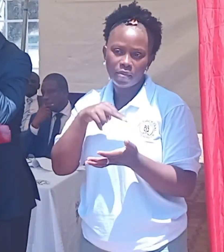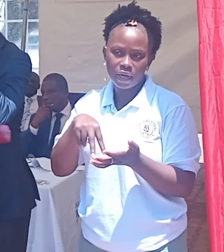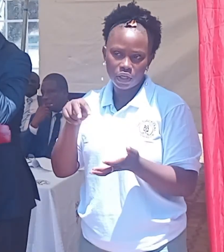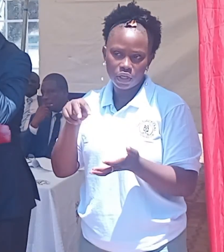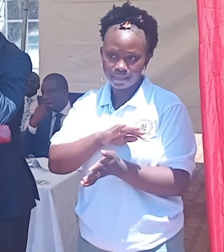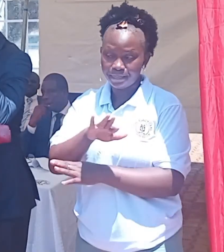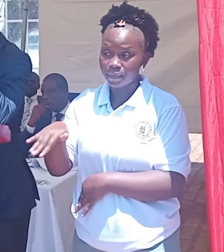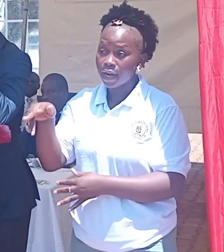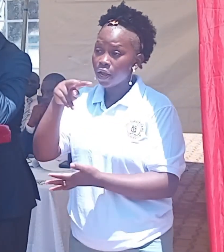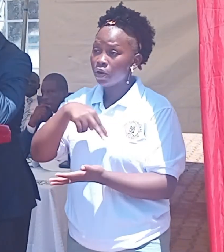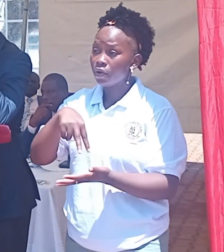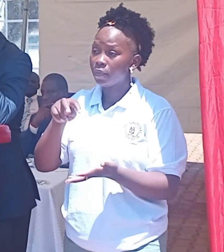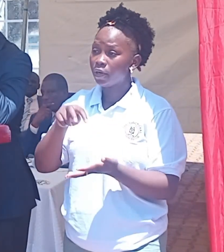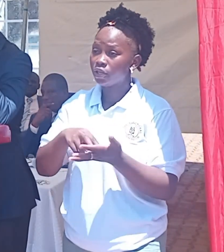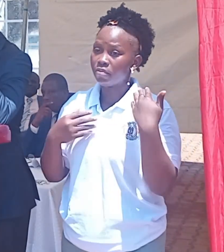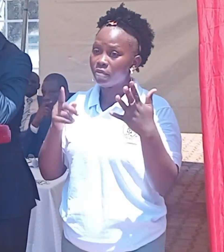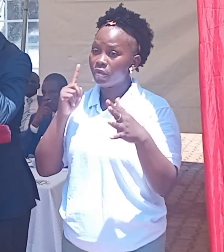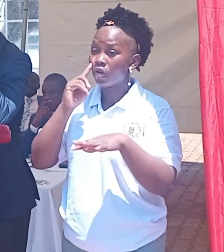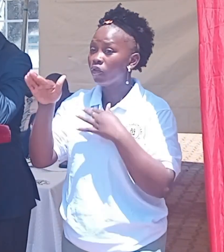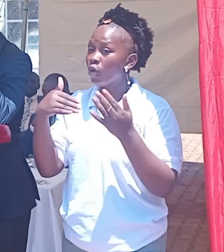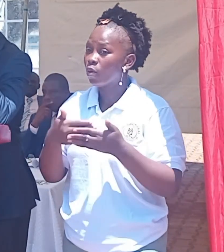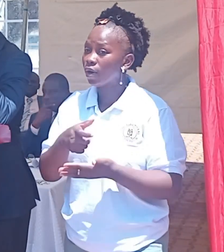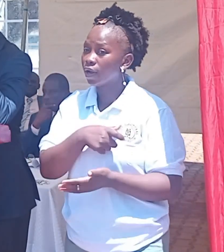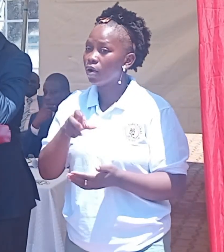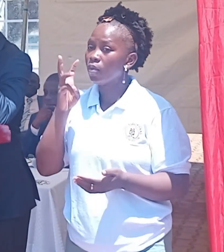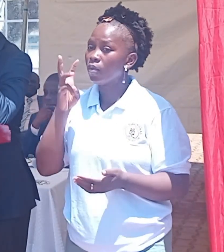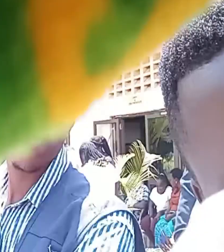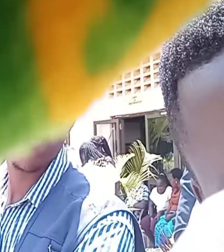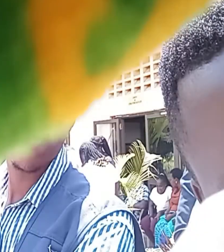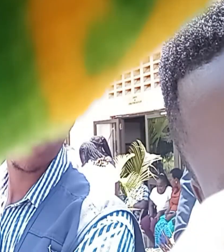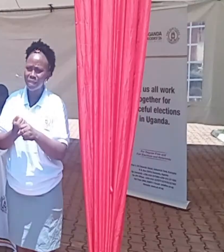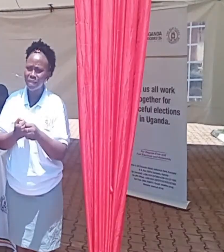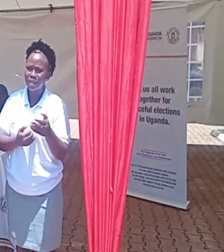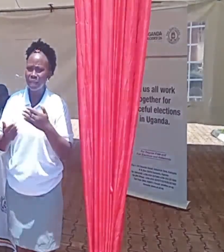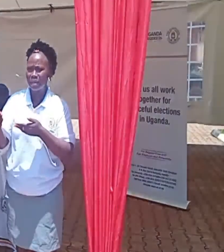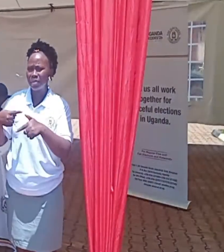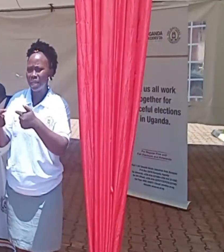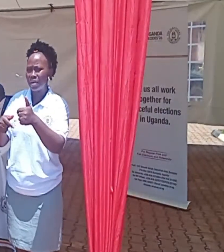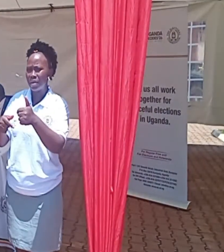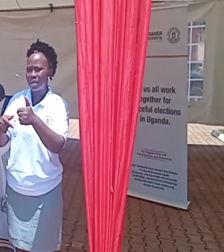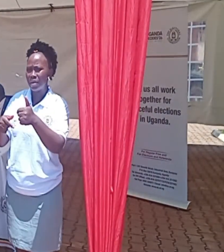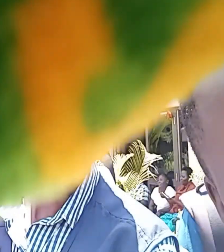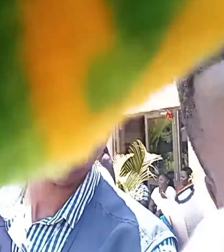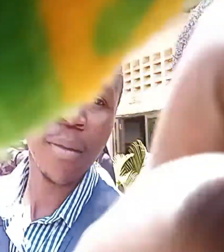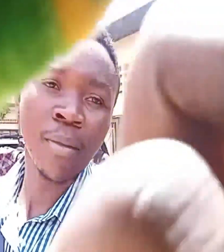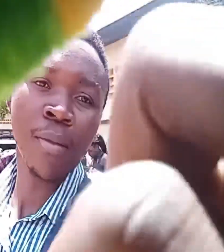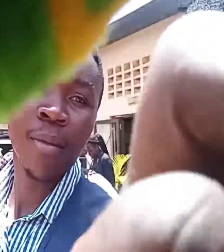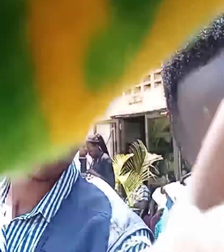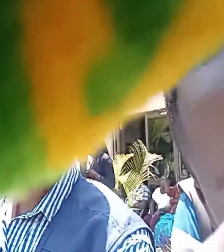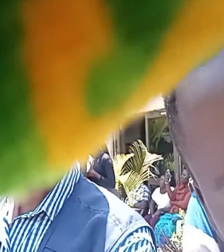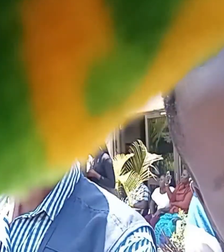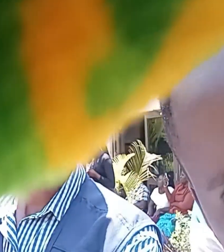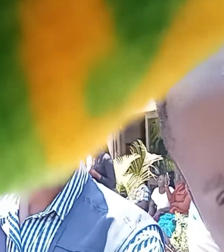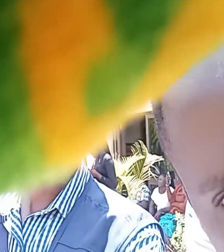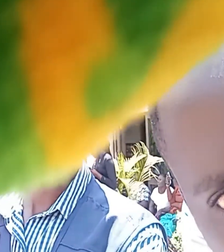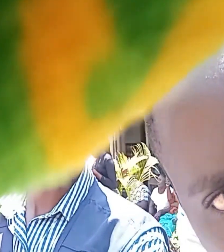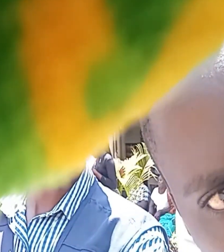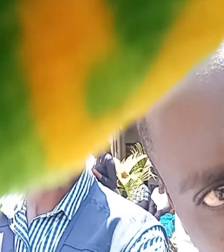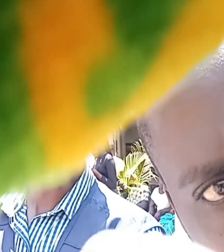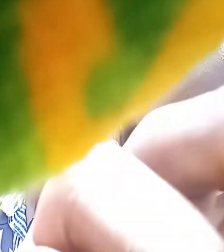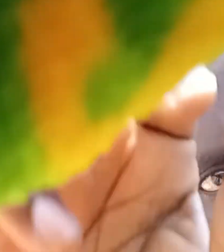The nomination paper of every candidate shall be accompanied by two bulungi byetwogerera kati